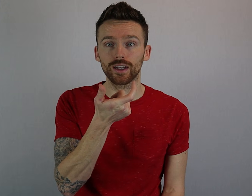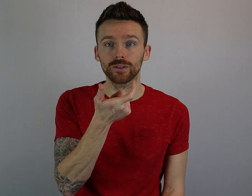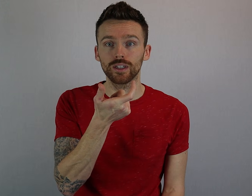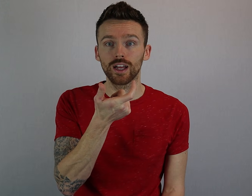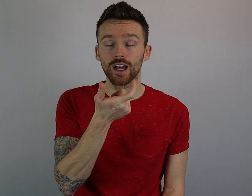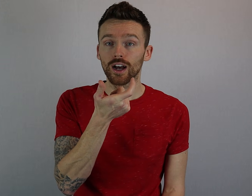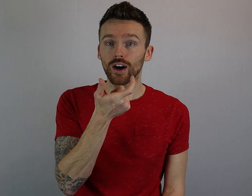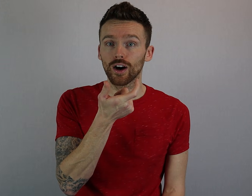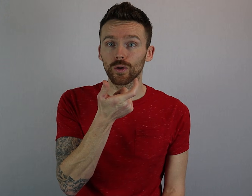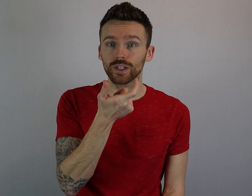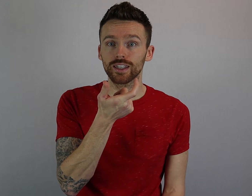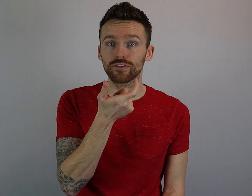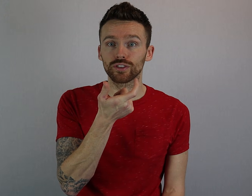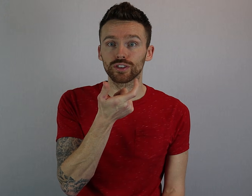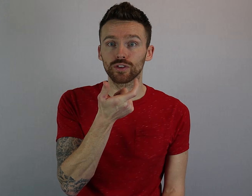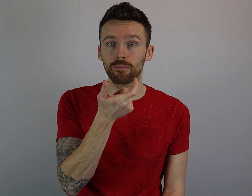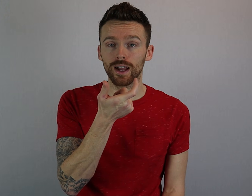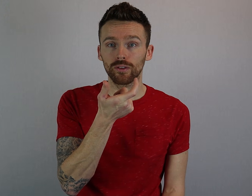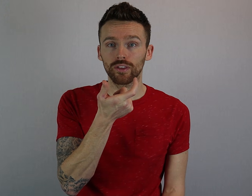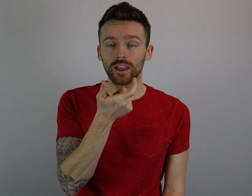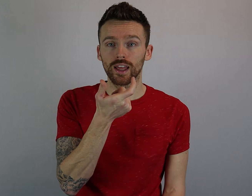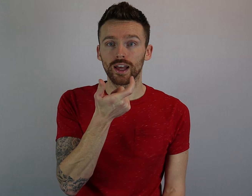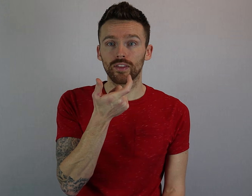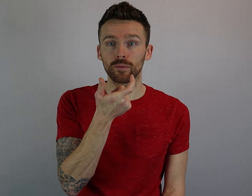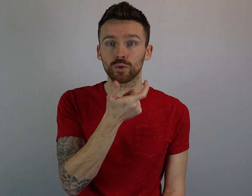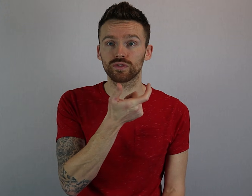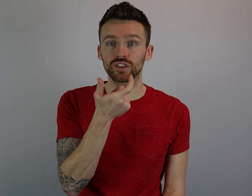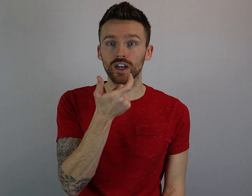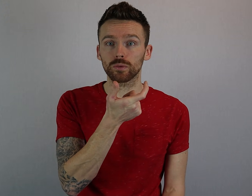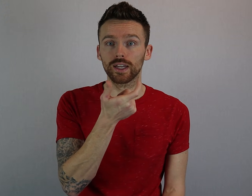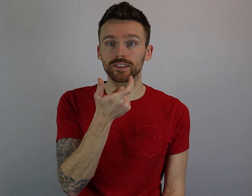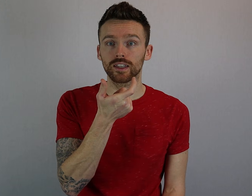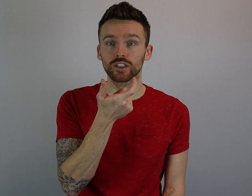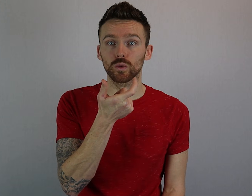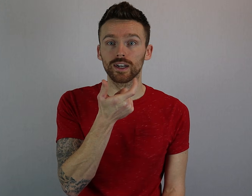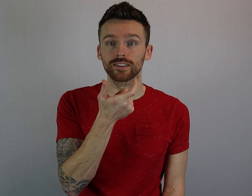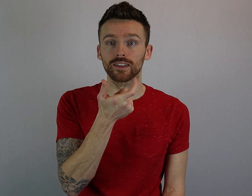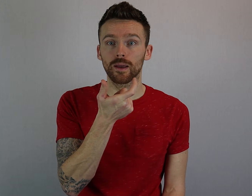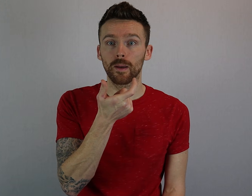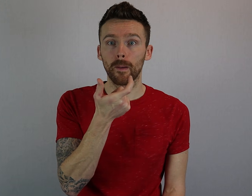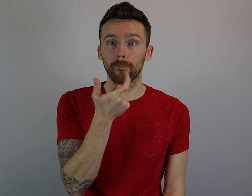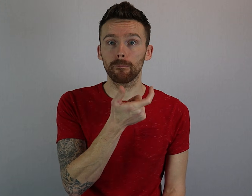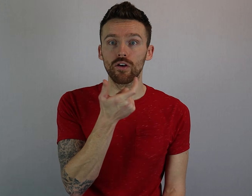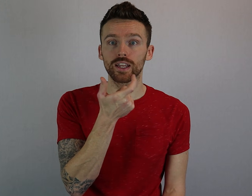smile, hold it in front of your mouth, and then move sideways twice. Merry.